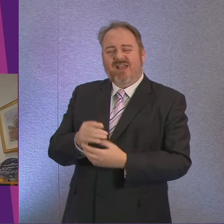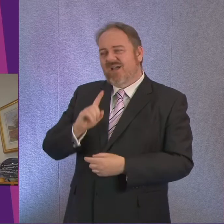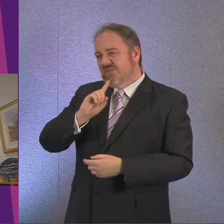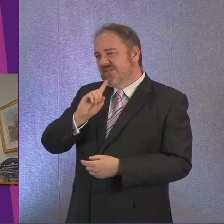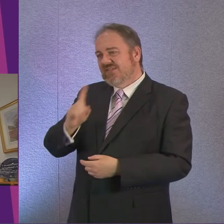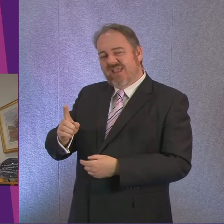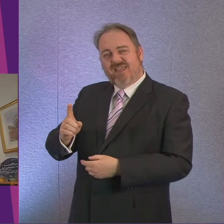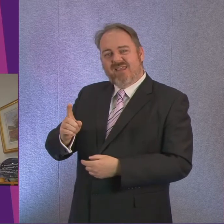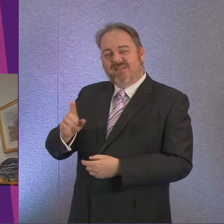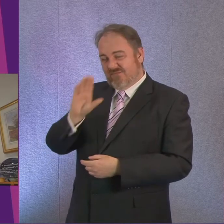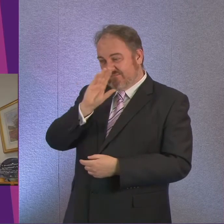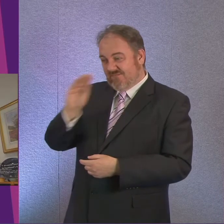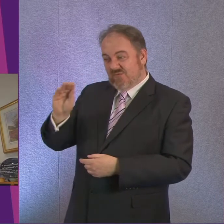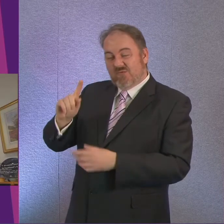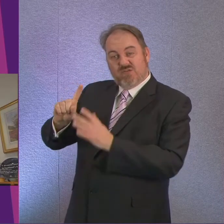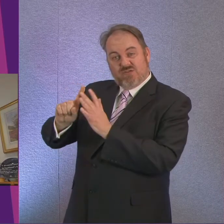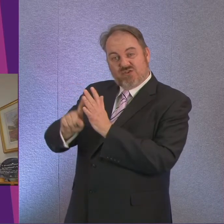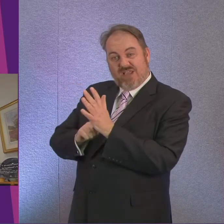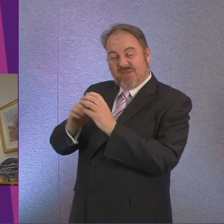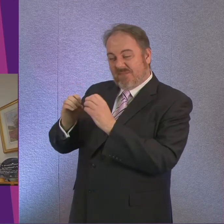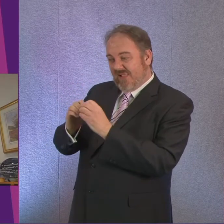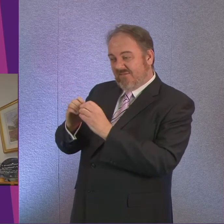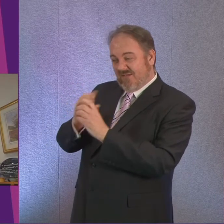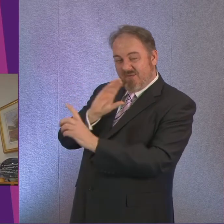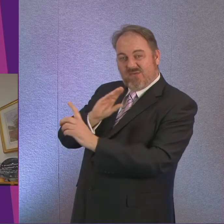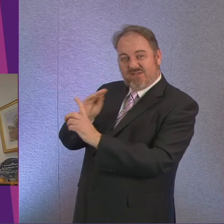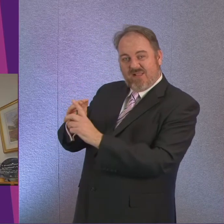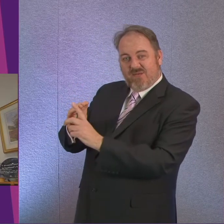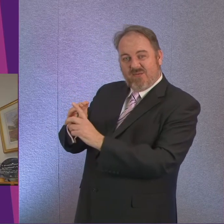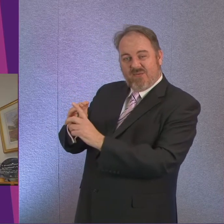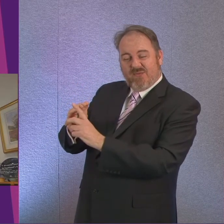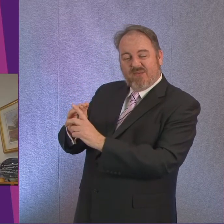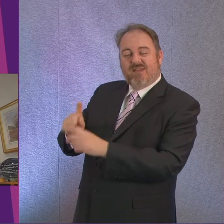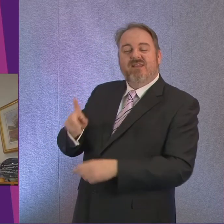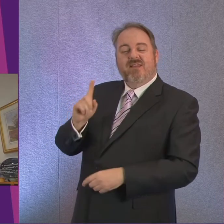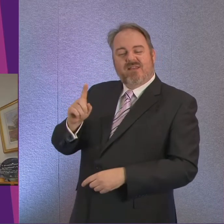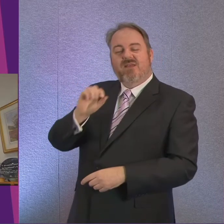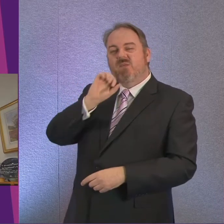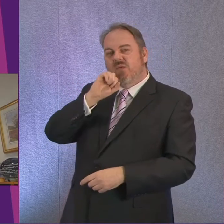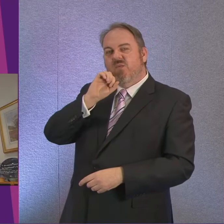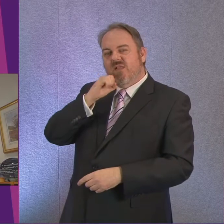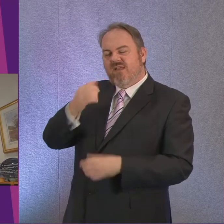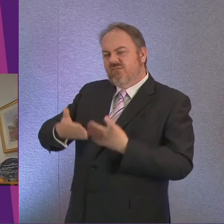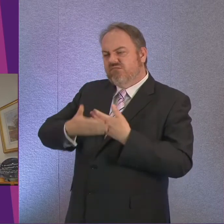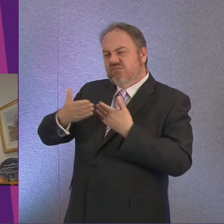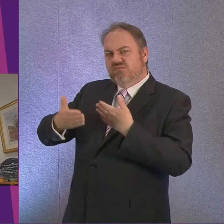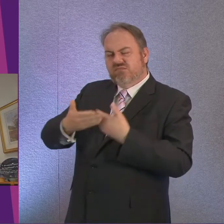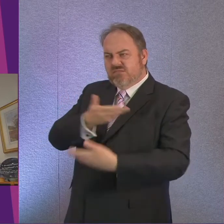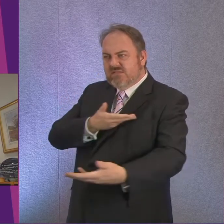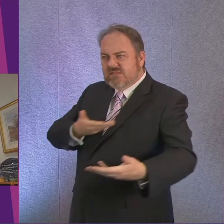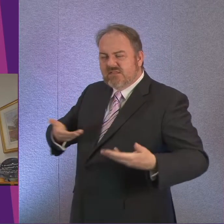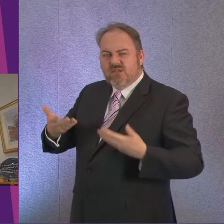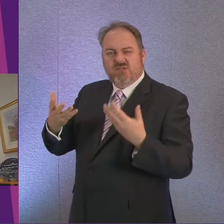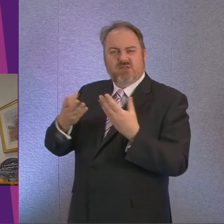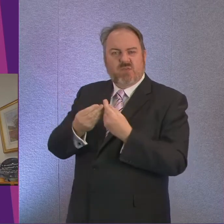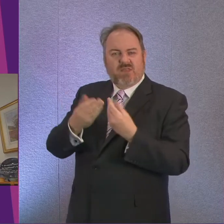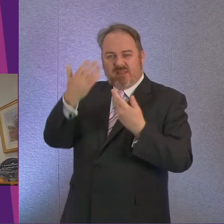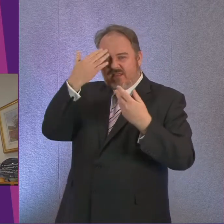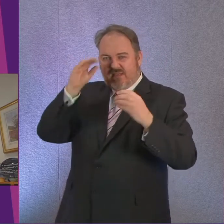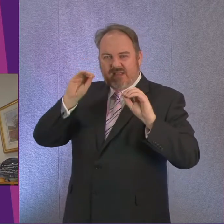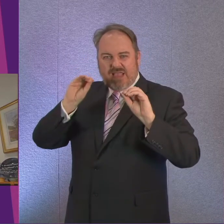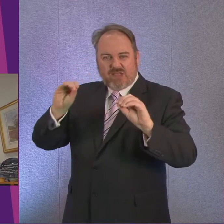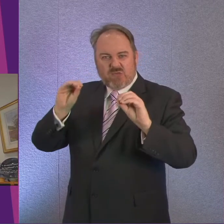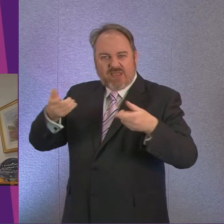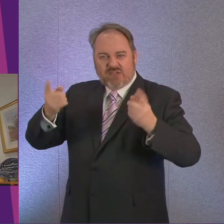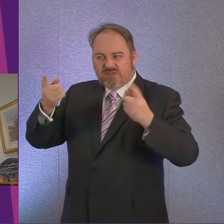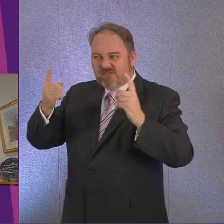Mr Balfour is that we will be having extensive discussions with all of the stakeholders in education about how we do